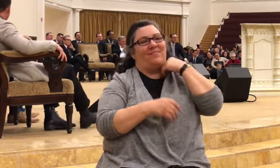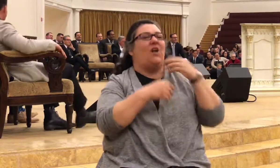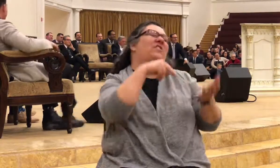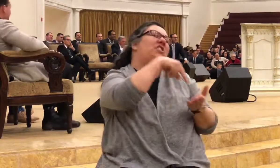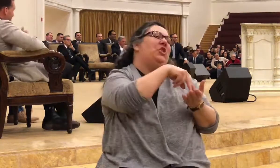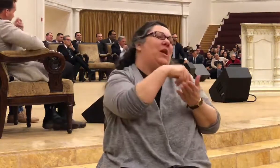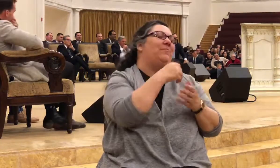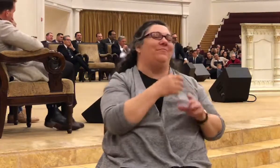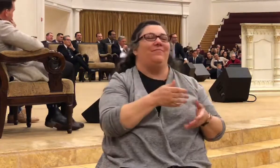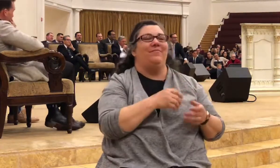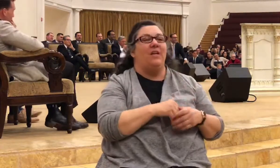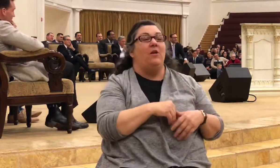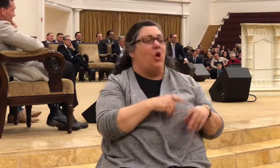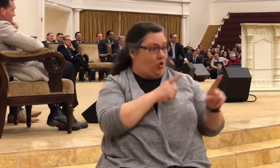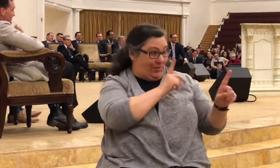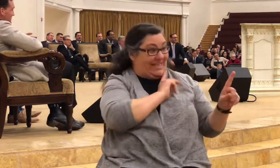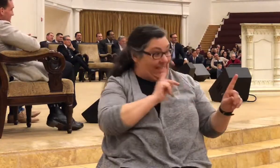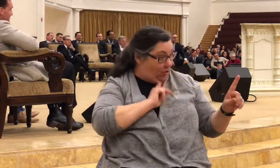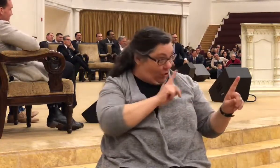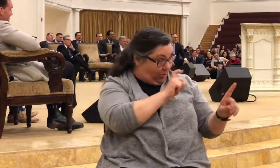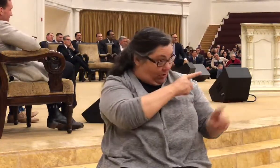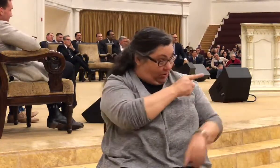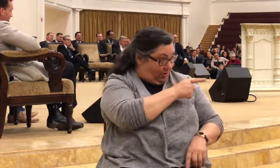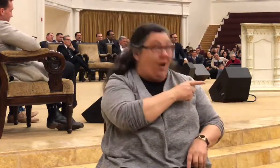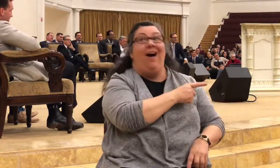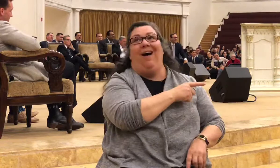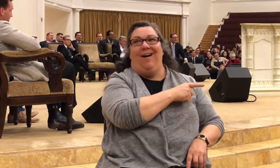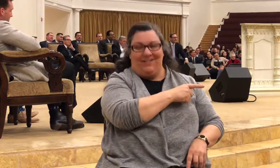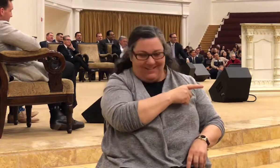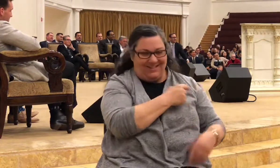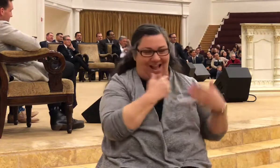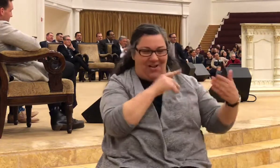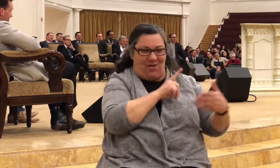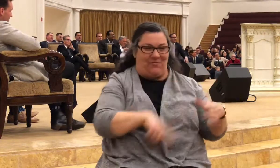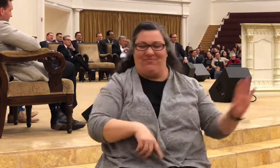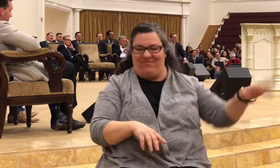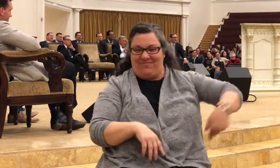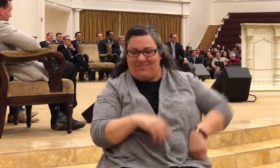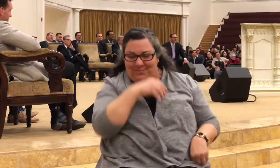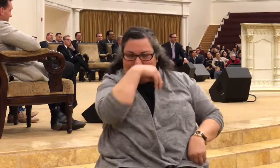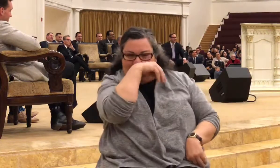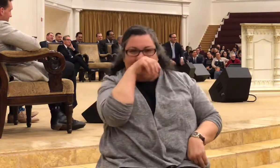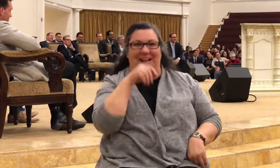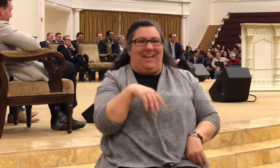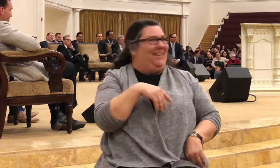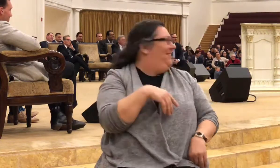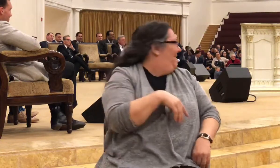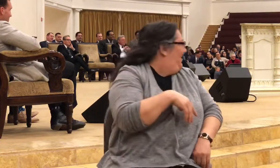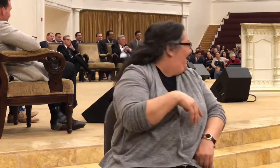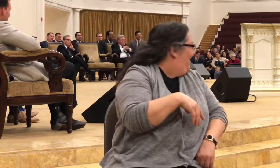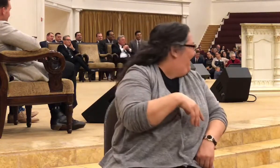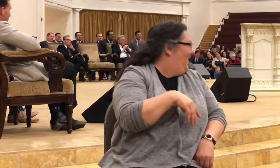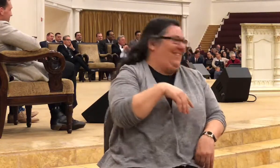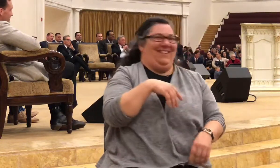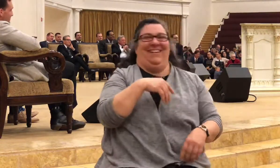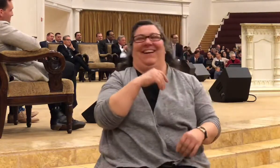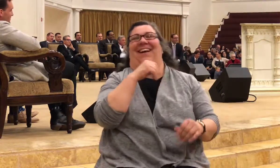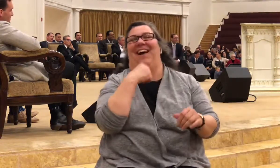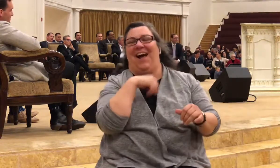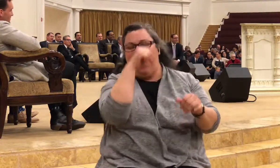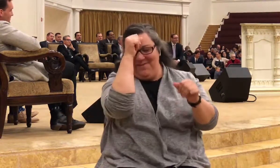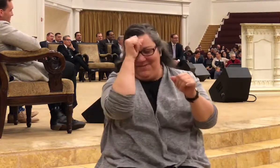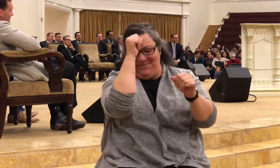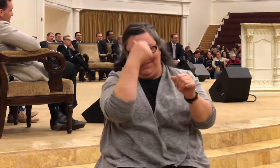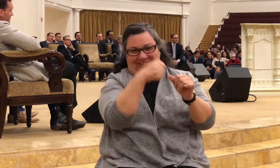too? You single too? Okay. All right. Thank the Lord. Praise God. Never mind. And so I remember all of a sudden as we were